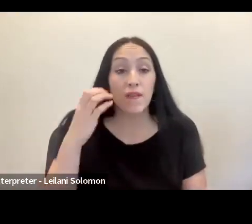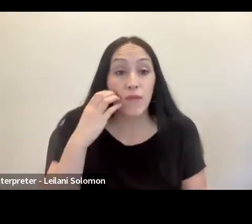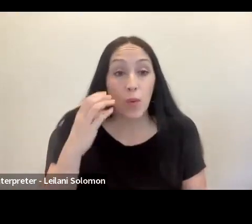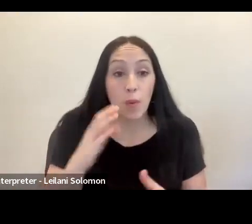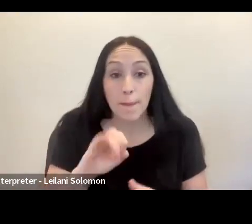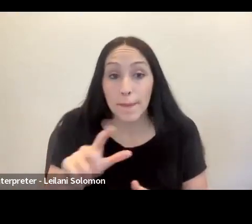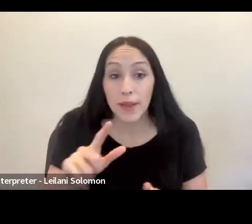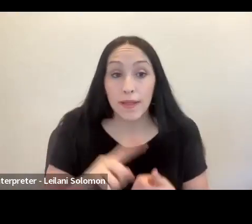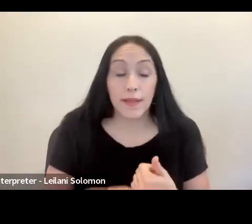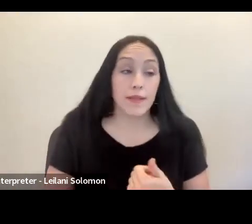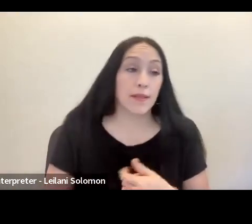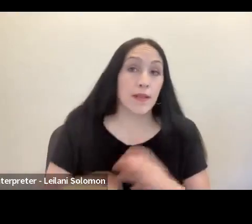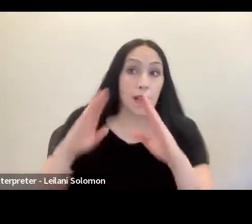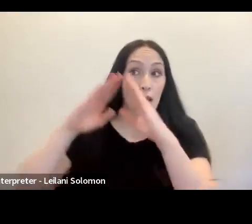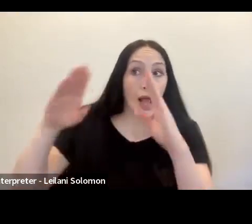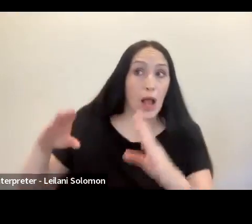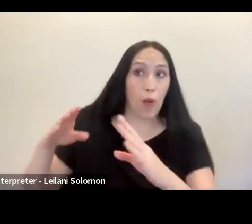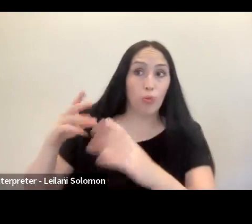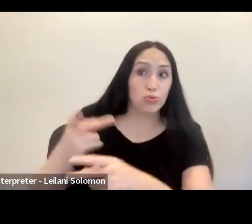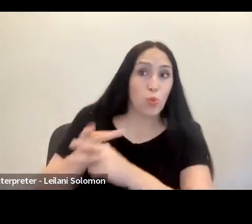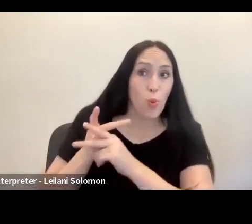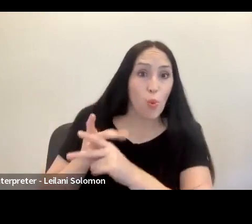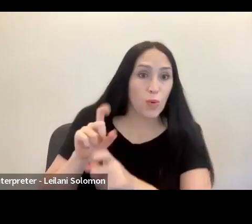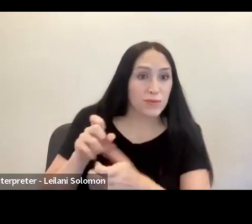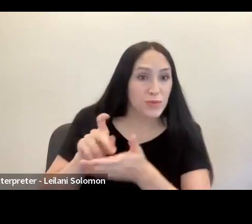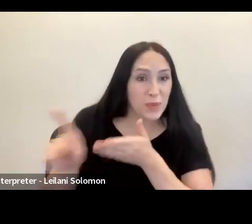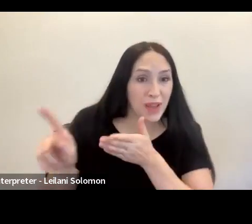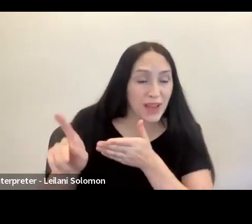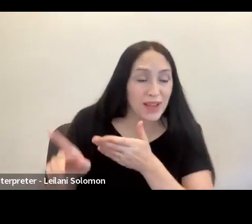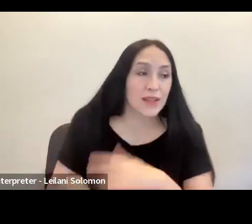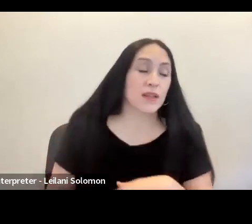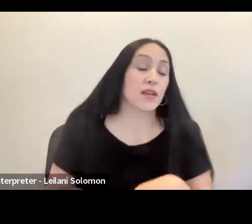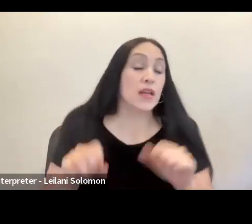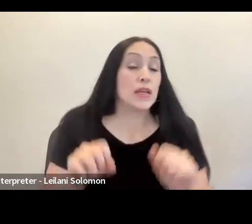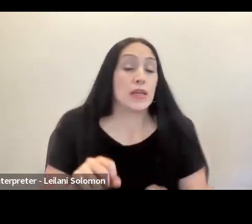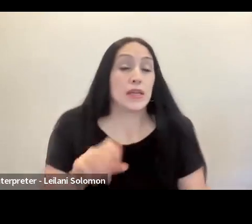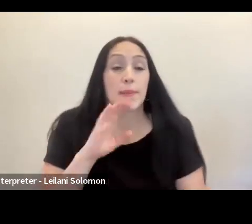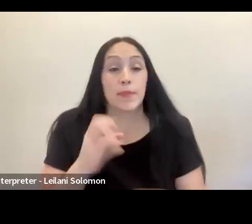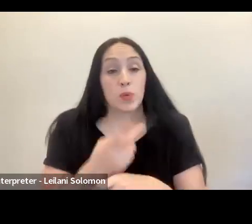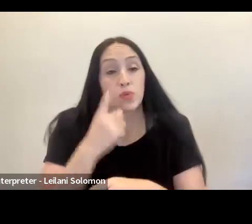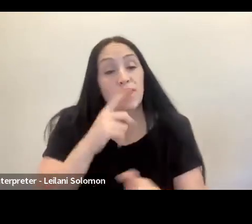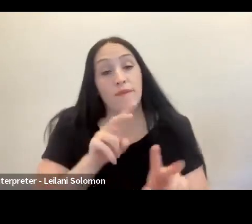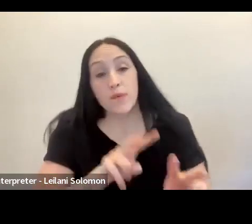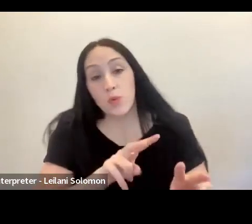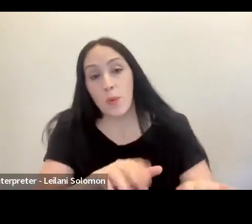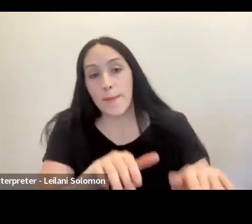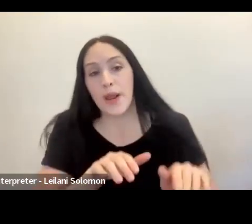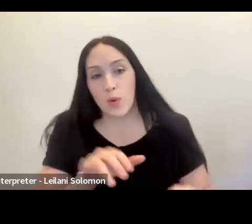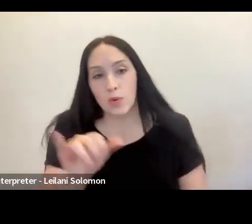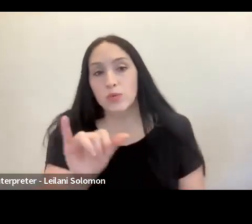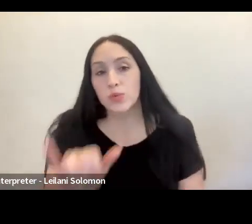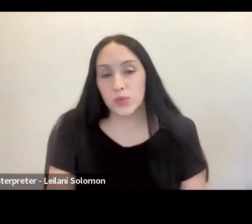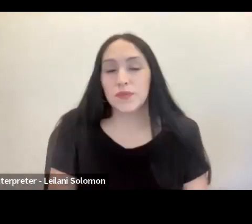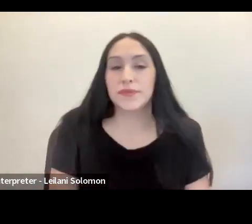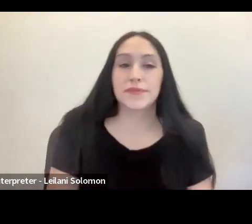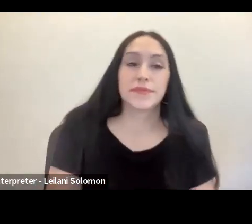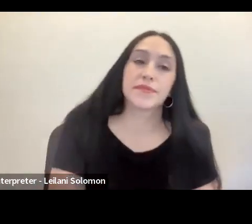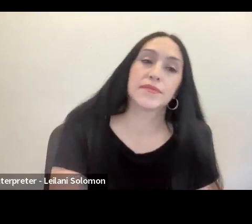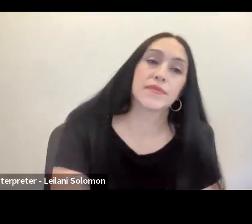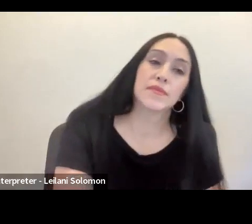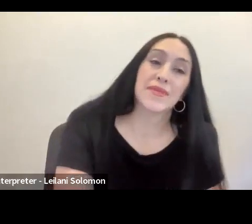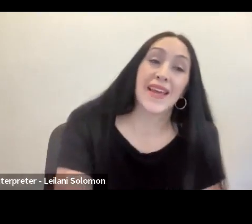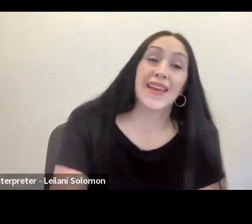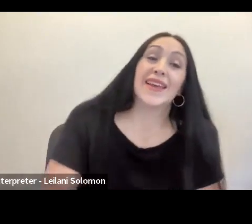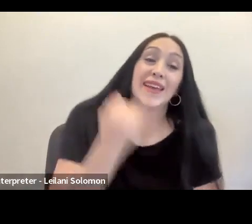and it can also be used to pay for funeral and burial expenses. If there's any funds left